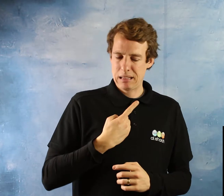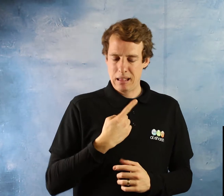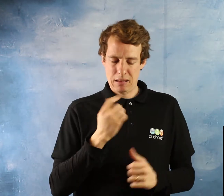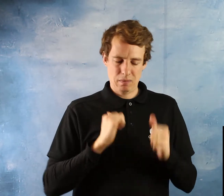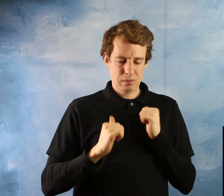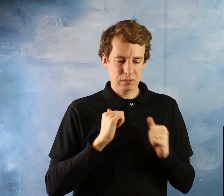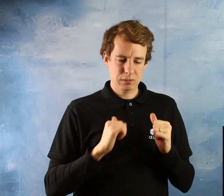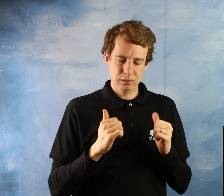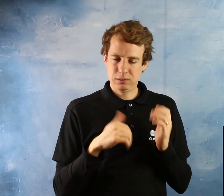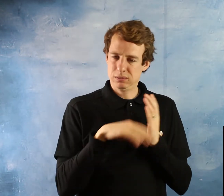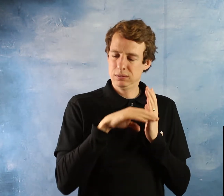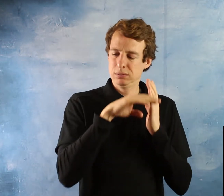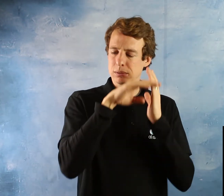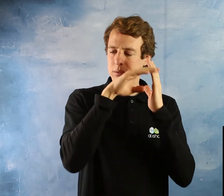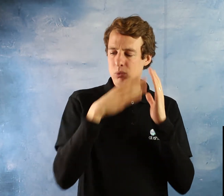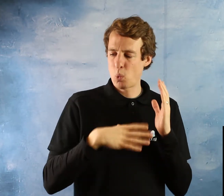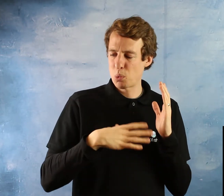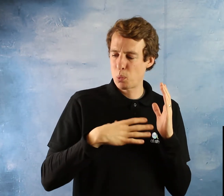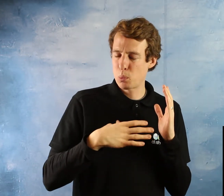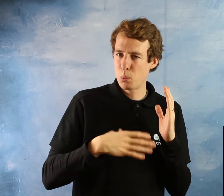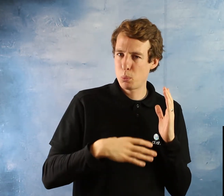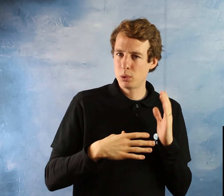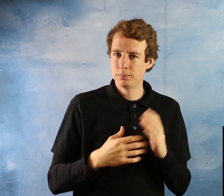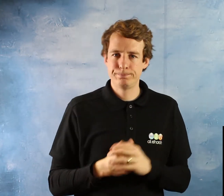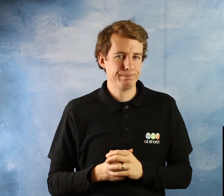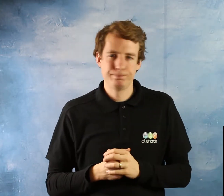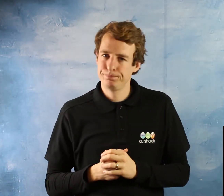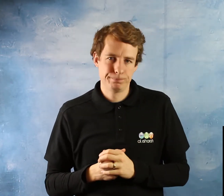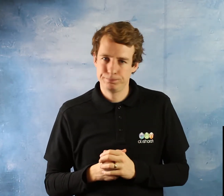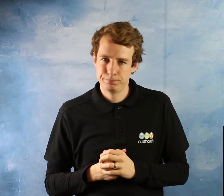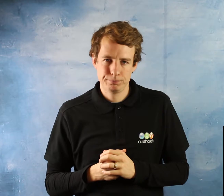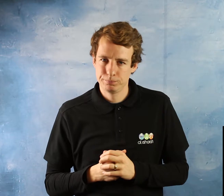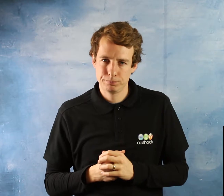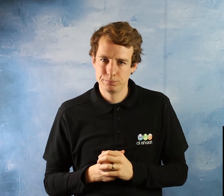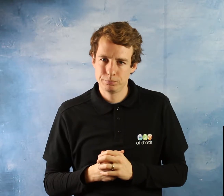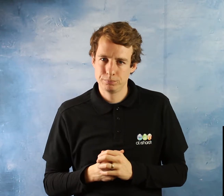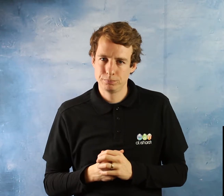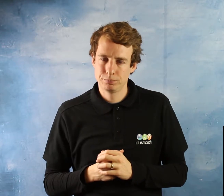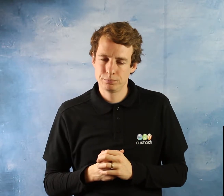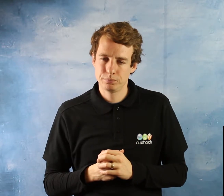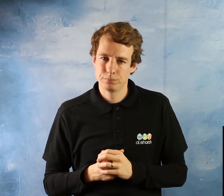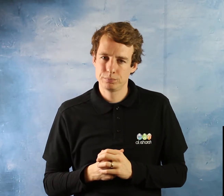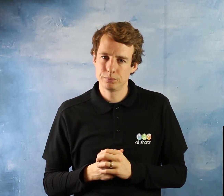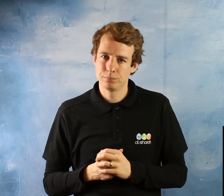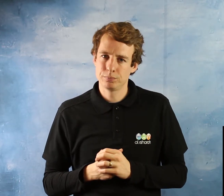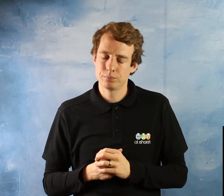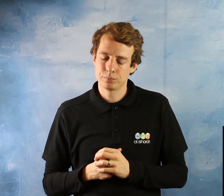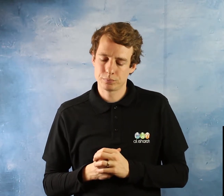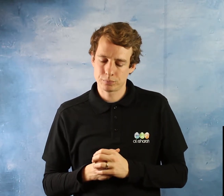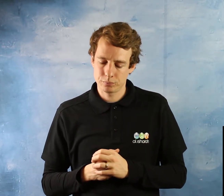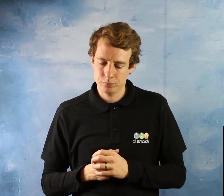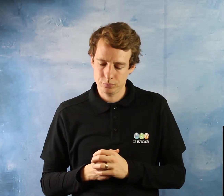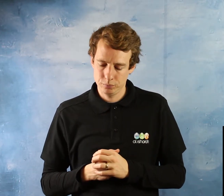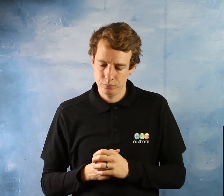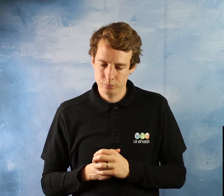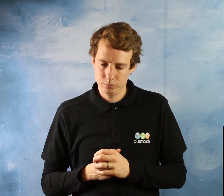is high position with pride, boasting yourself. Inna Allah la yuhibbu kulla mukhtalin